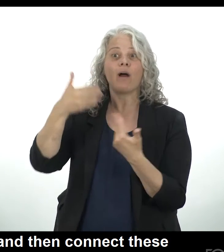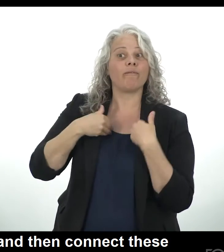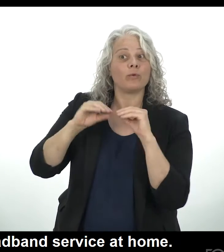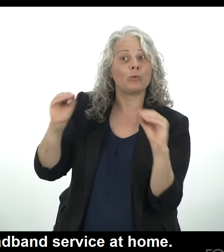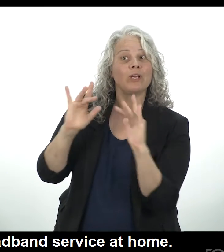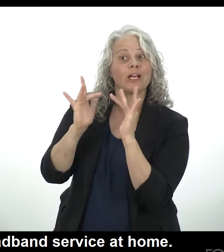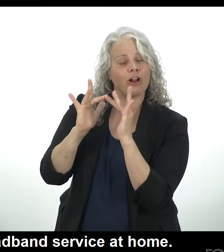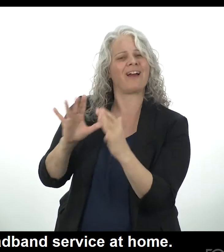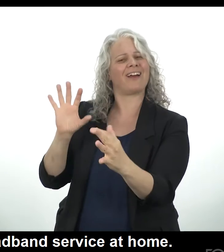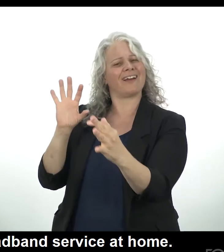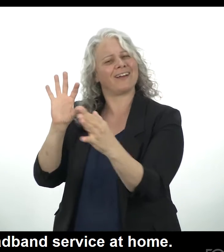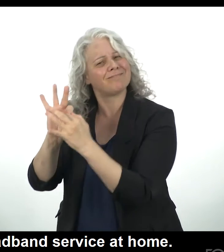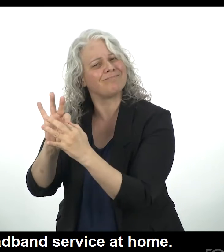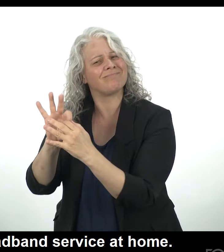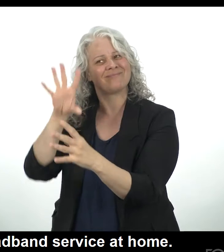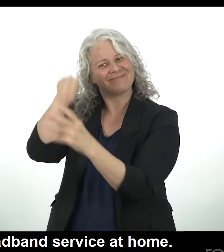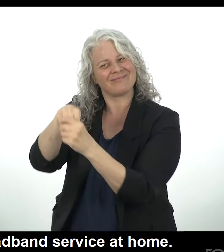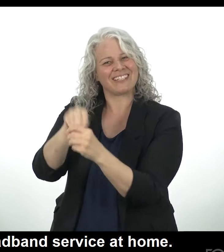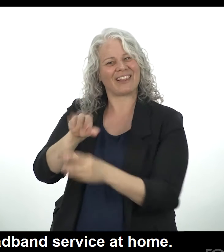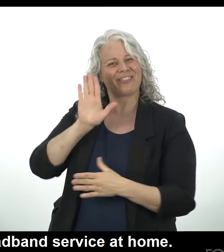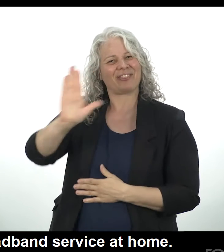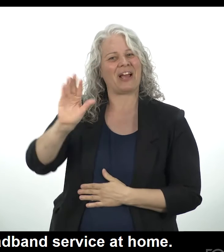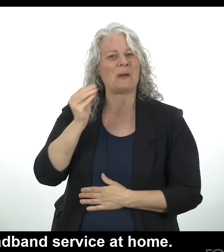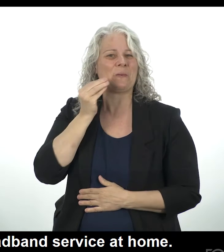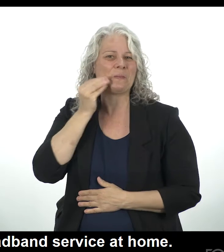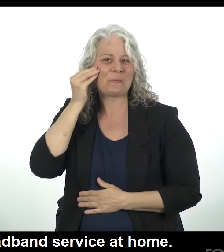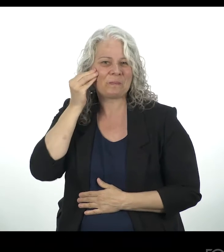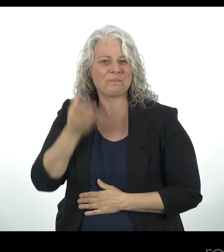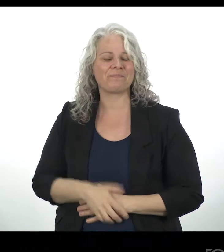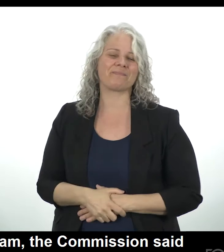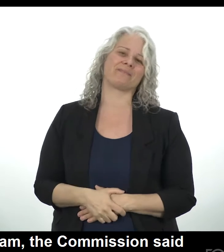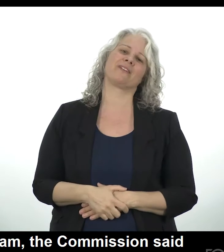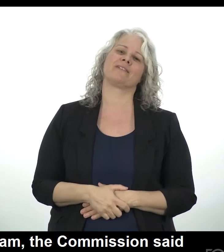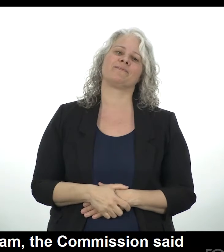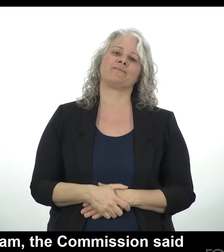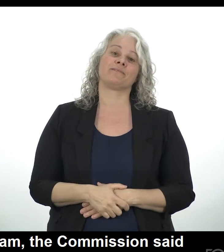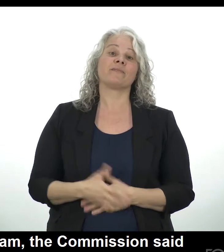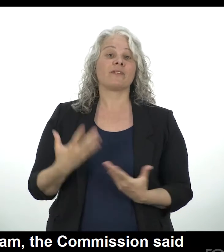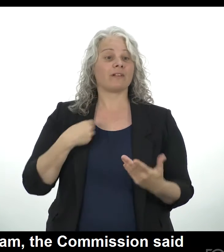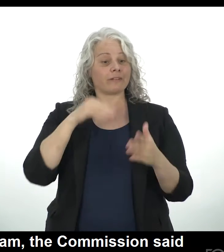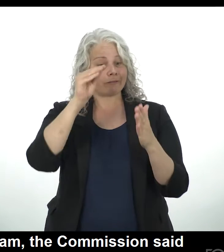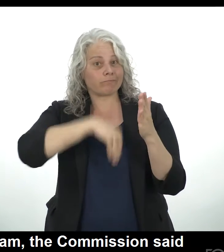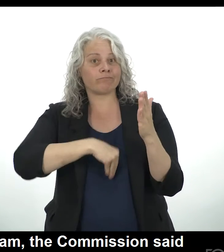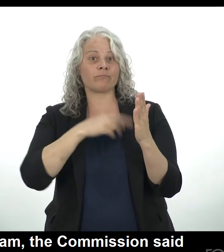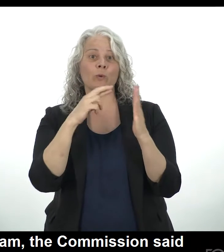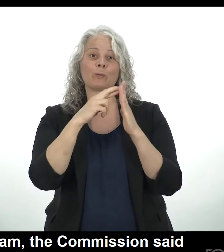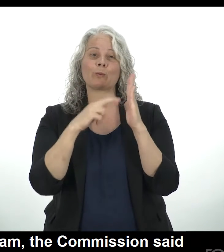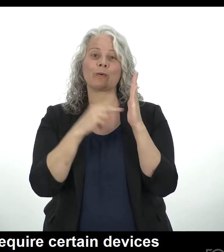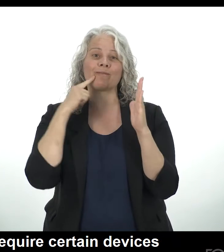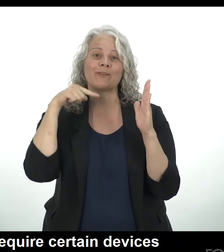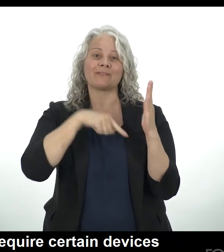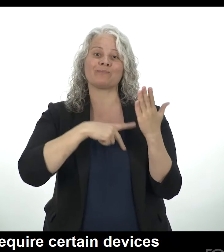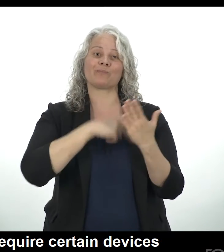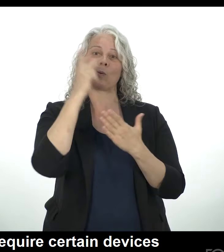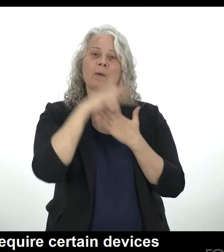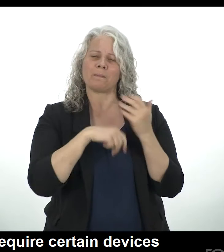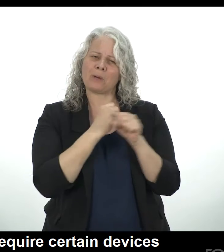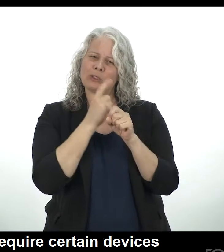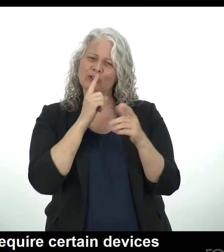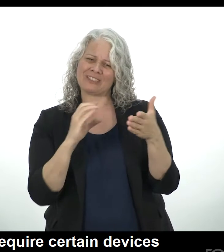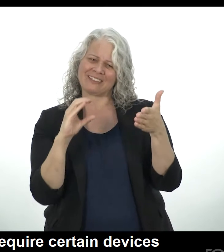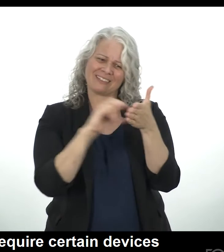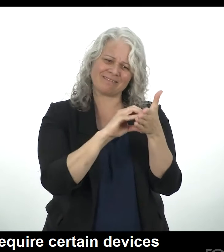then connect these individuals to fixed or mobile broadband service at home. In drafting our rules for this program, the Commission said that if people